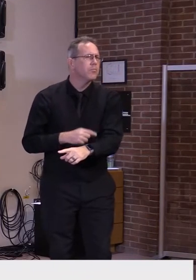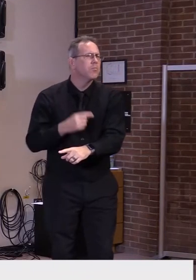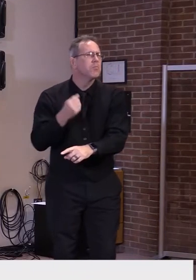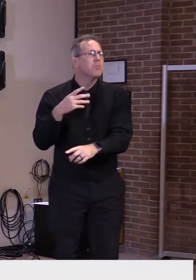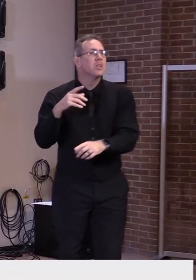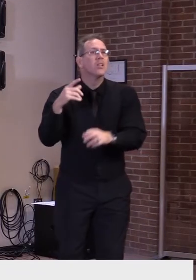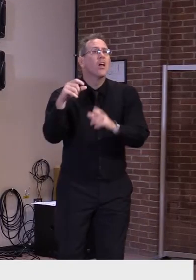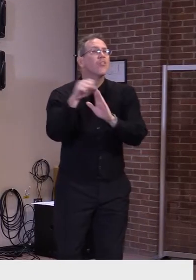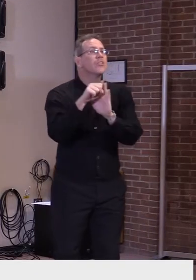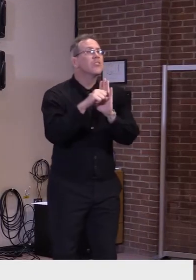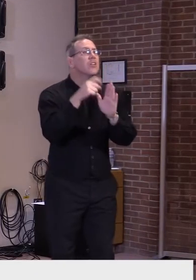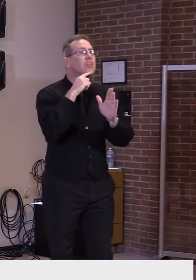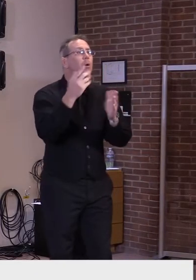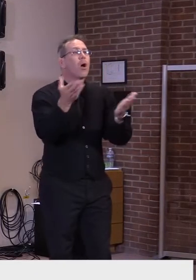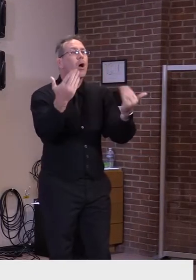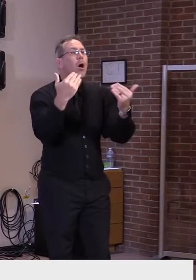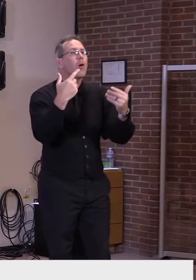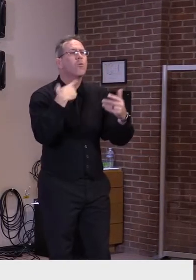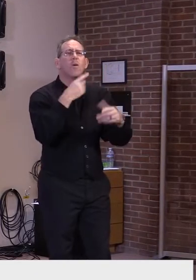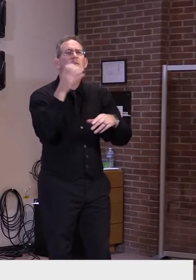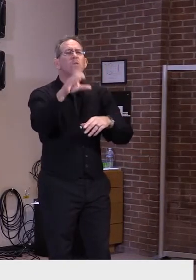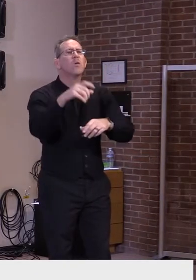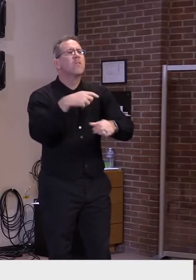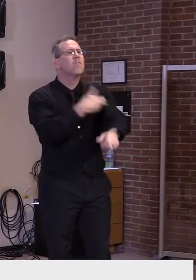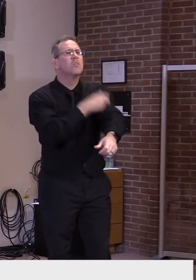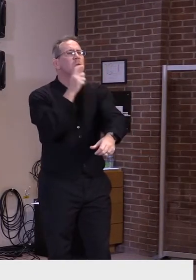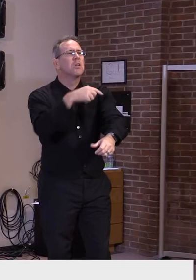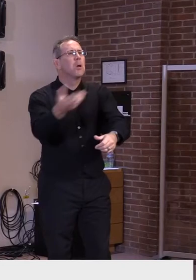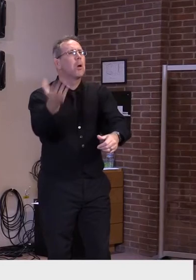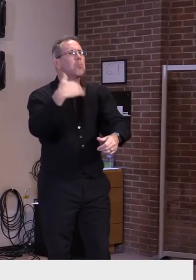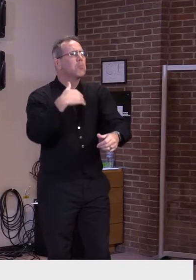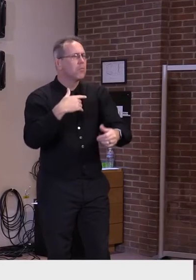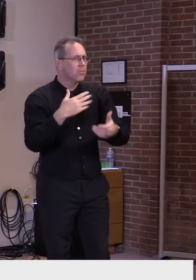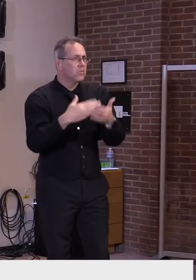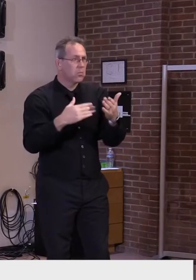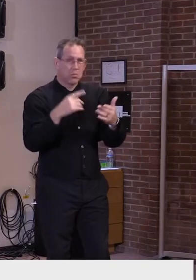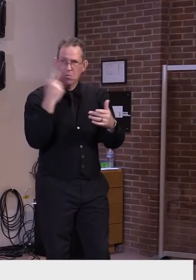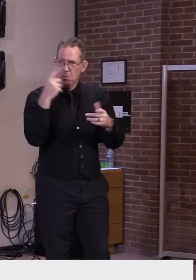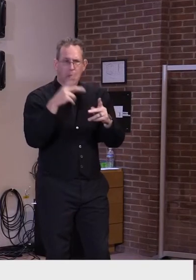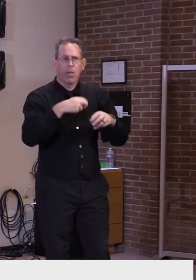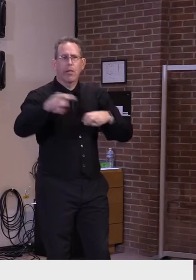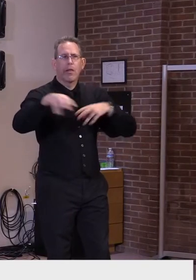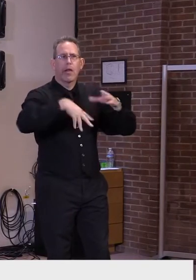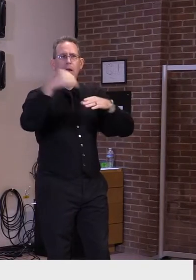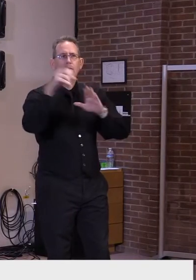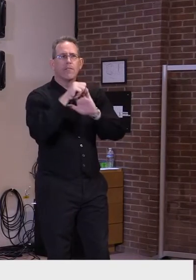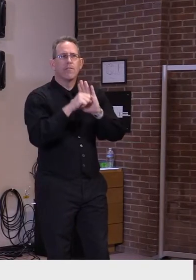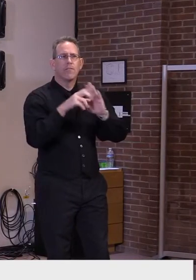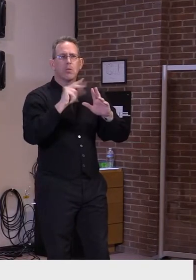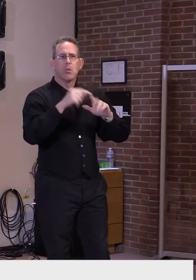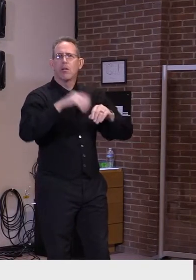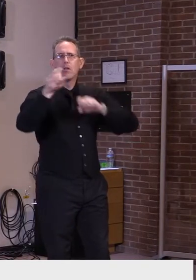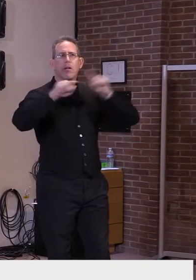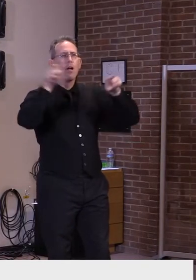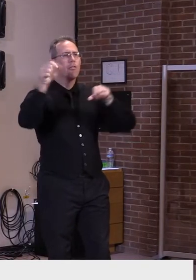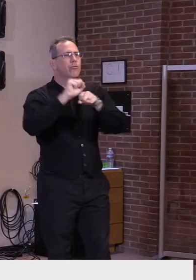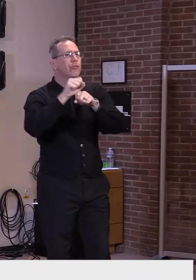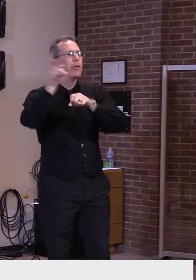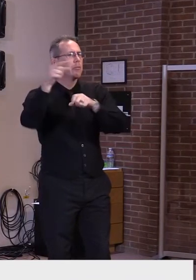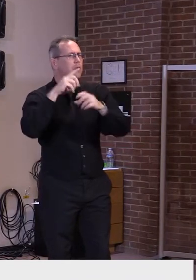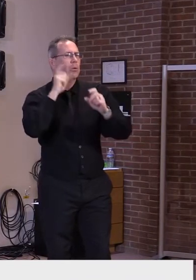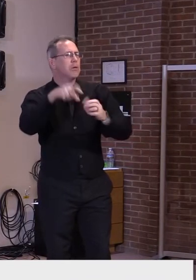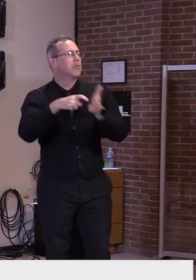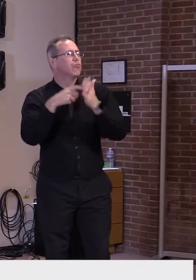any nurses due to that. Yeah, but you've got to remember the vaccination status for most of the healthcare facilities,